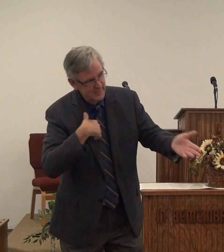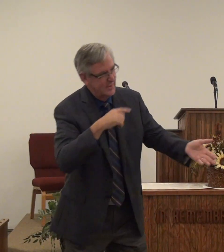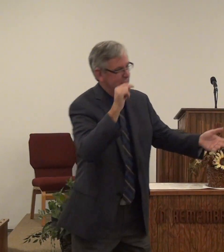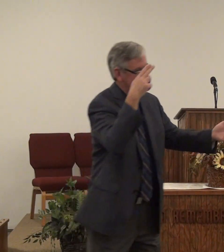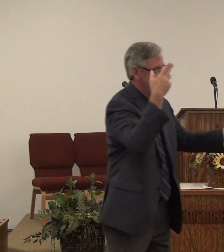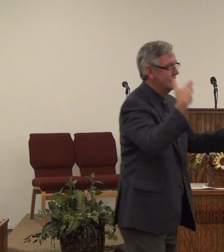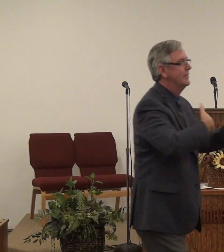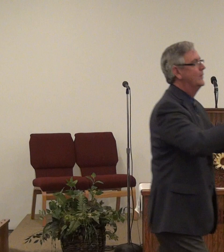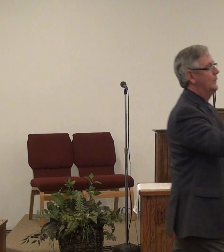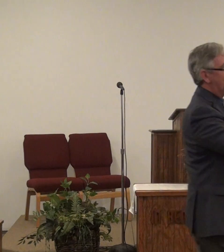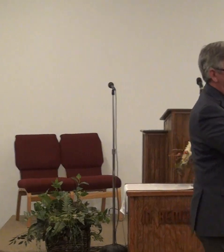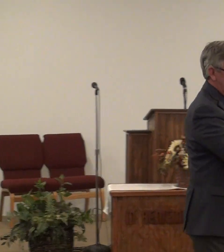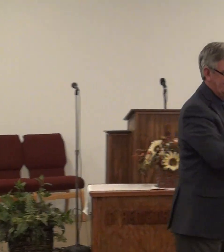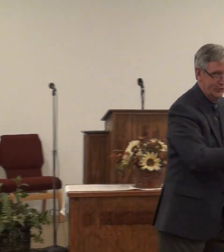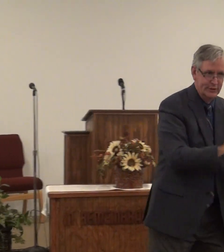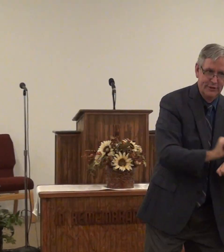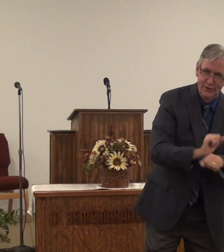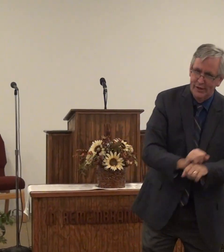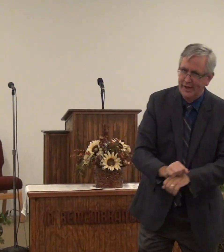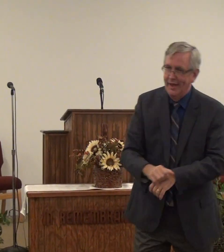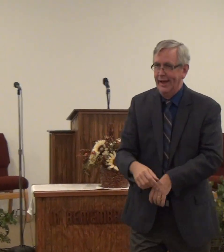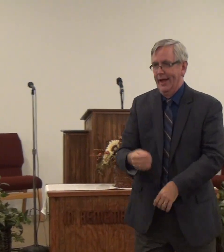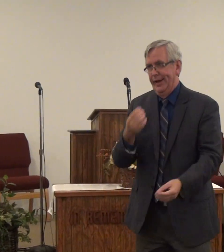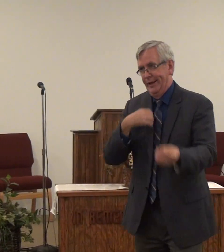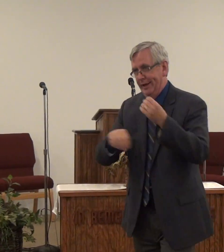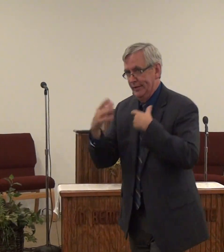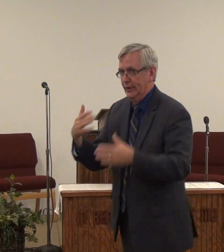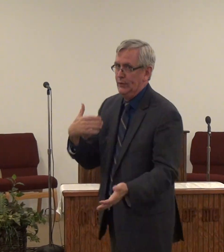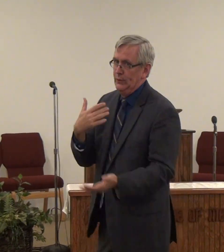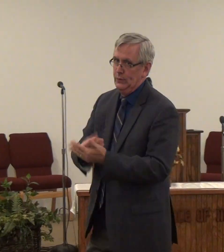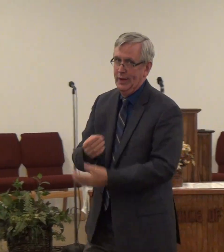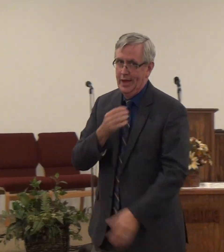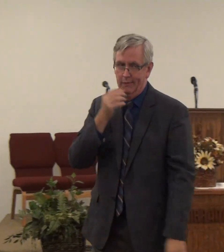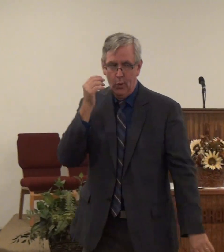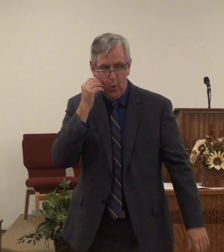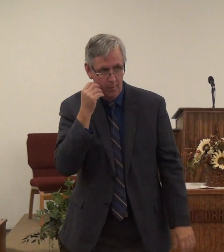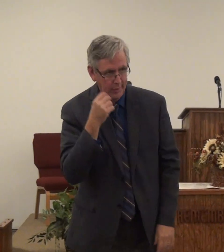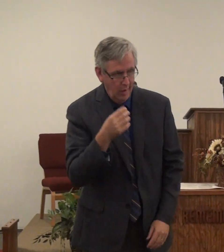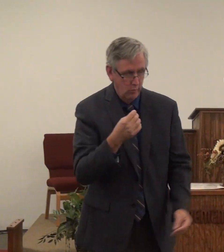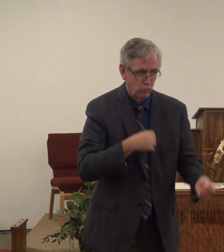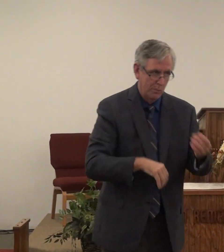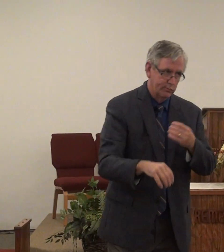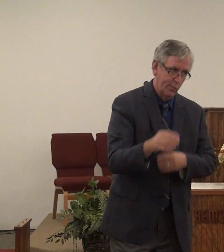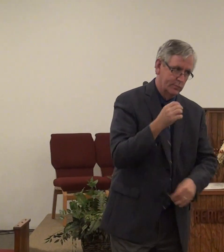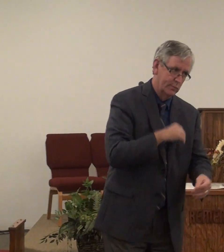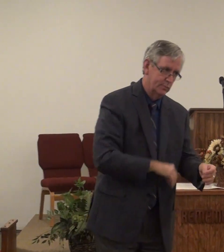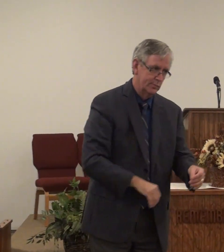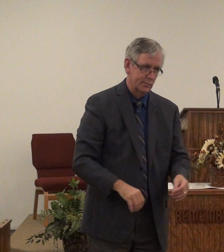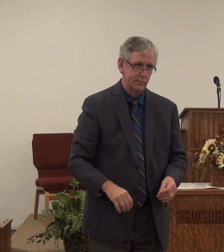no, it's Thursday. You go to work Thursday, get home and have